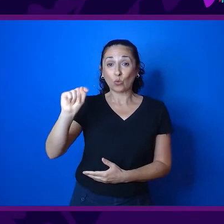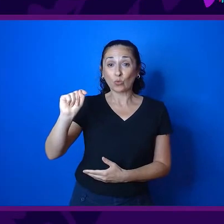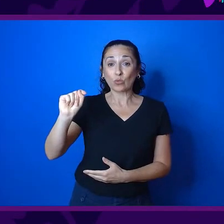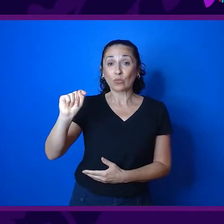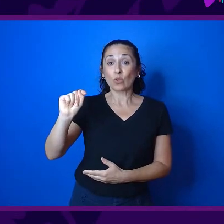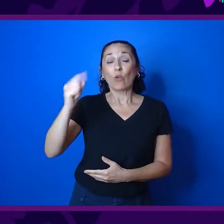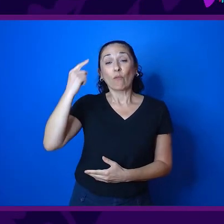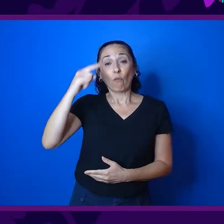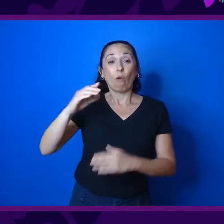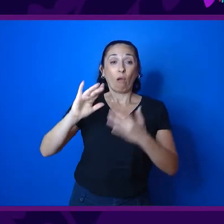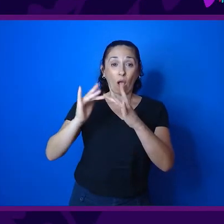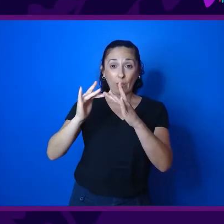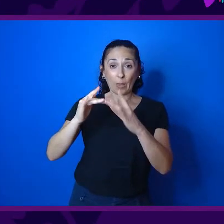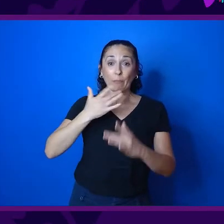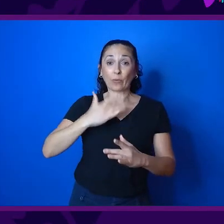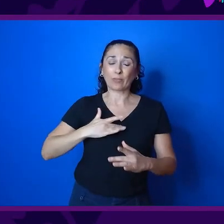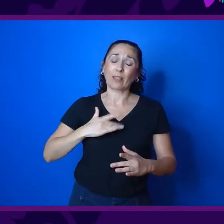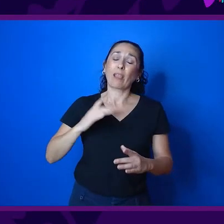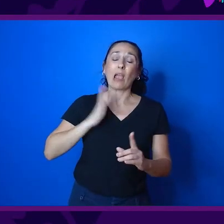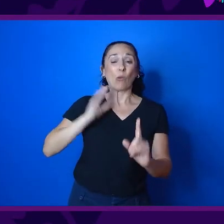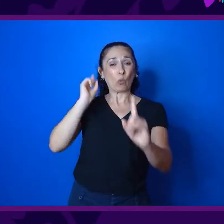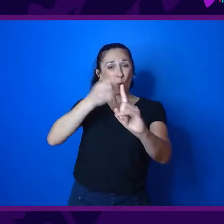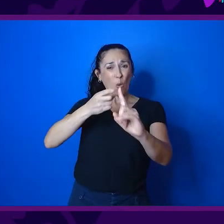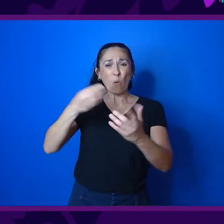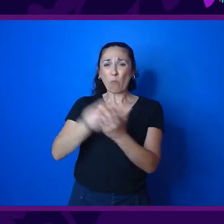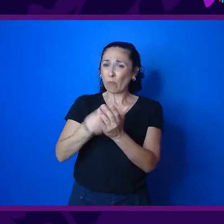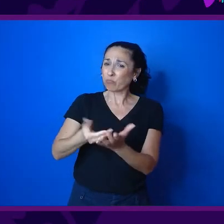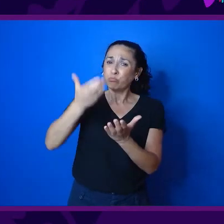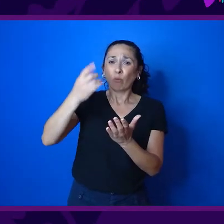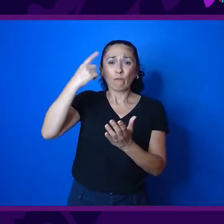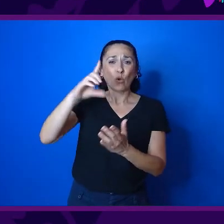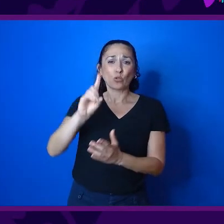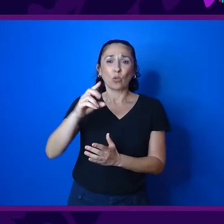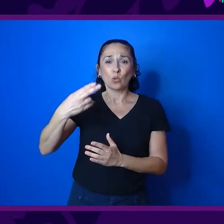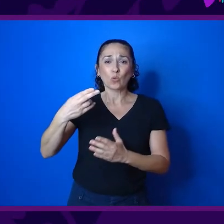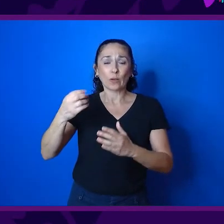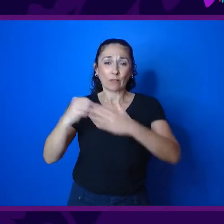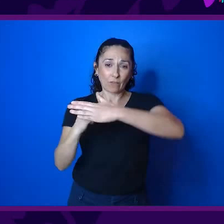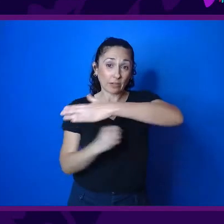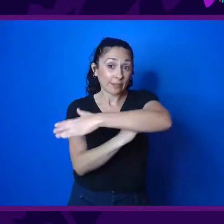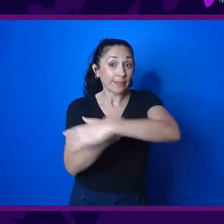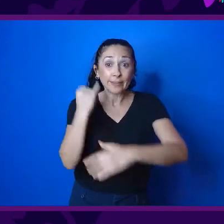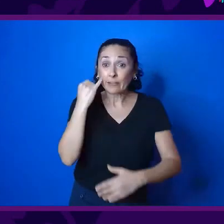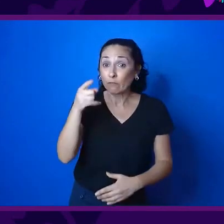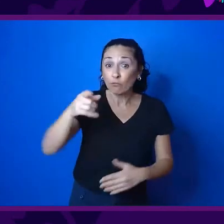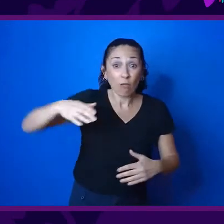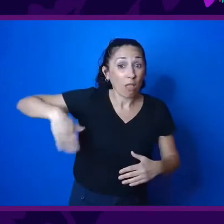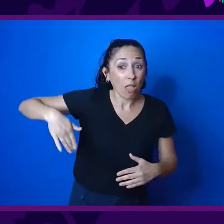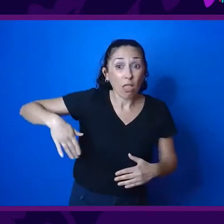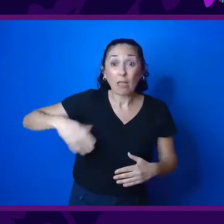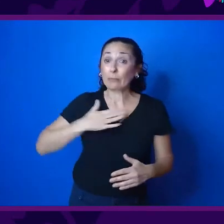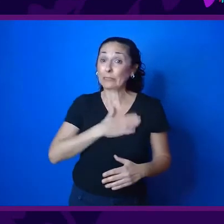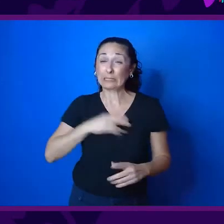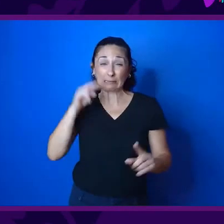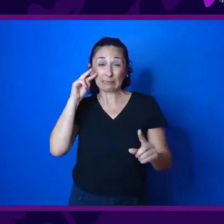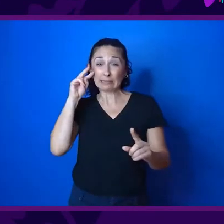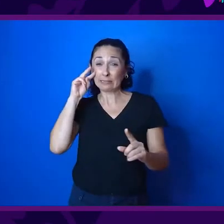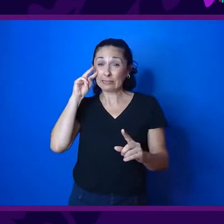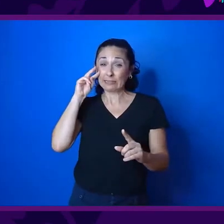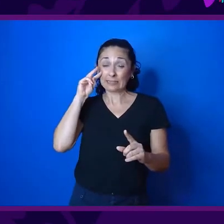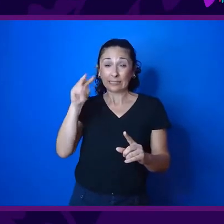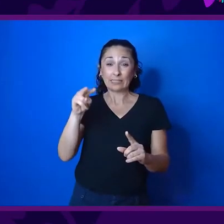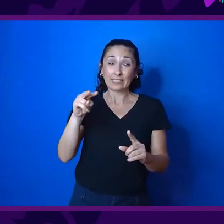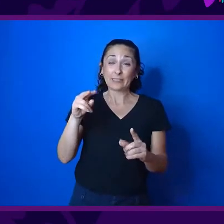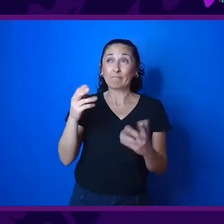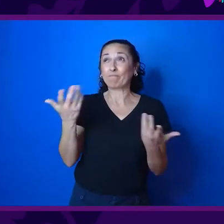help raise funds for the Dolores Huerta Foundation. And if you haven't already, you can see it as a form of birthday gifts. You know, we accept